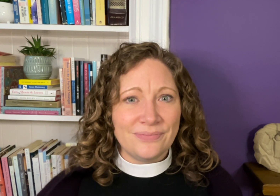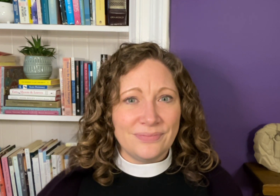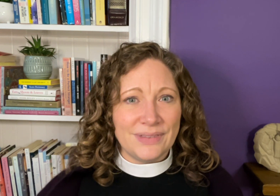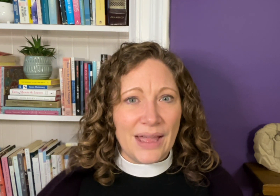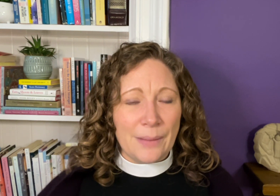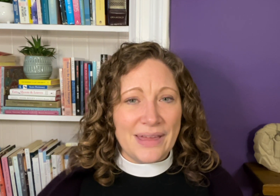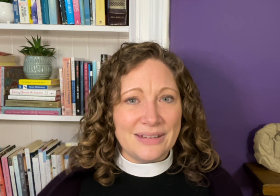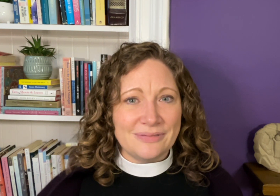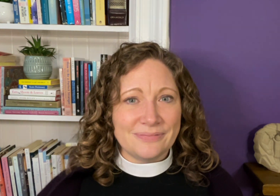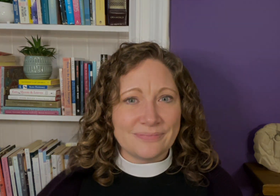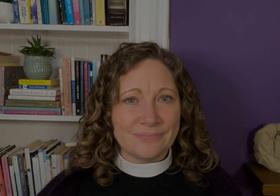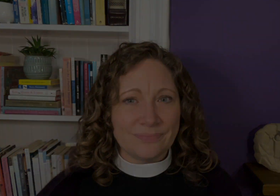Amen.